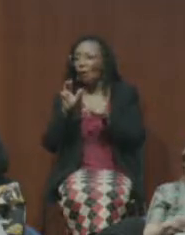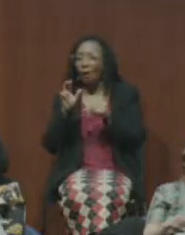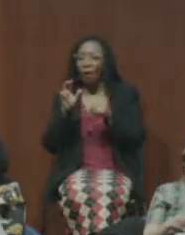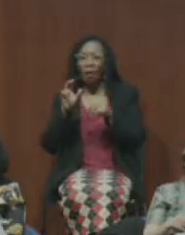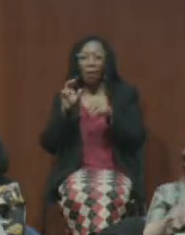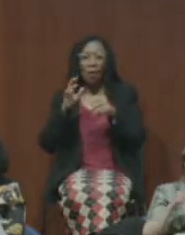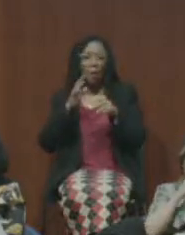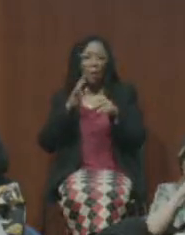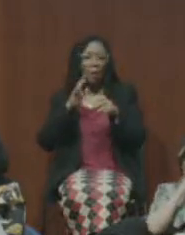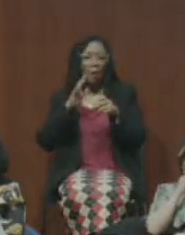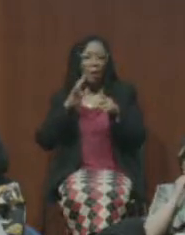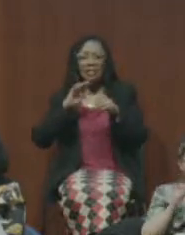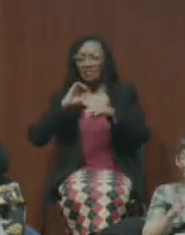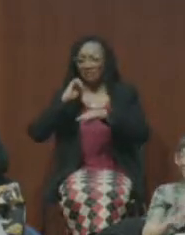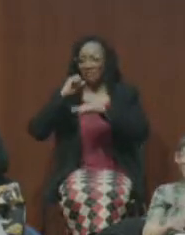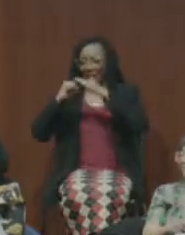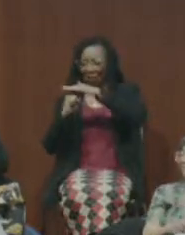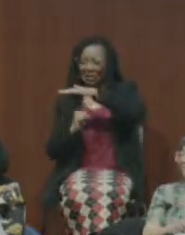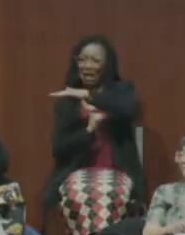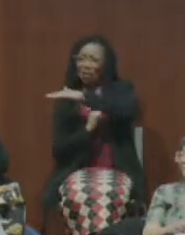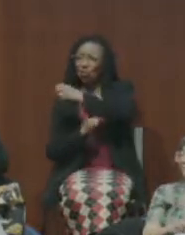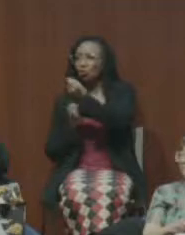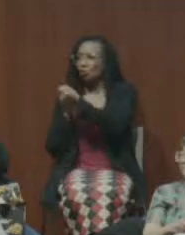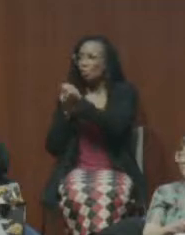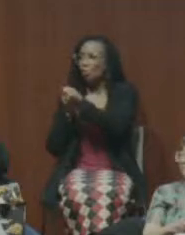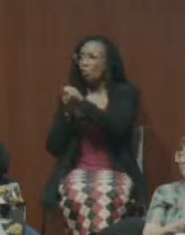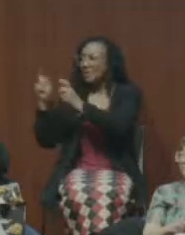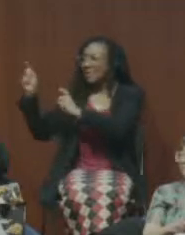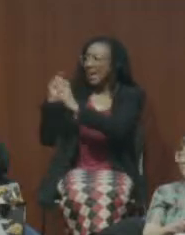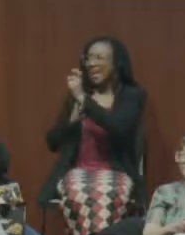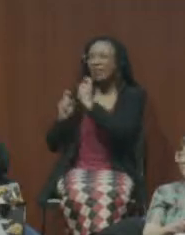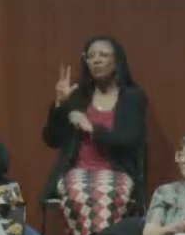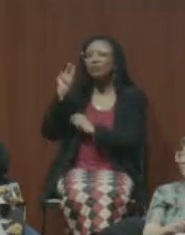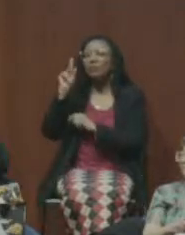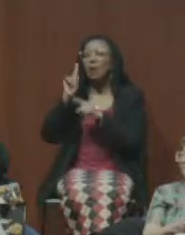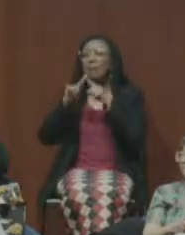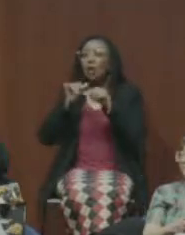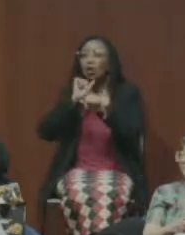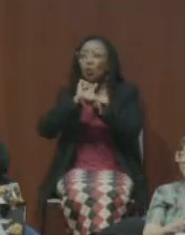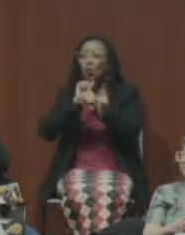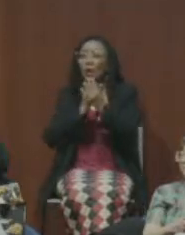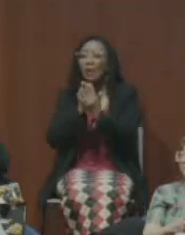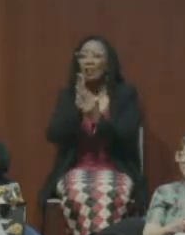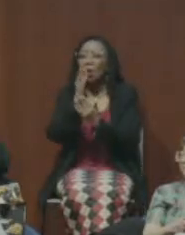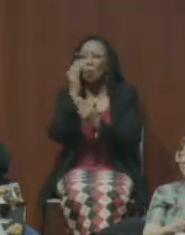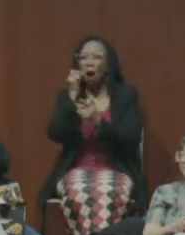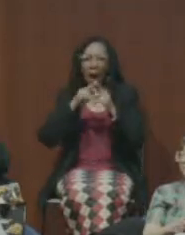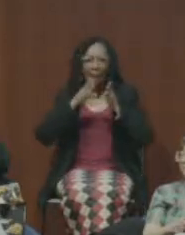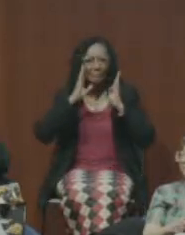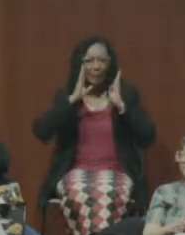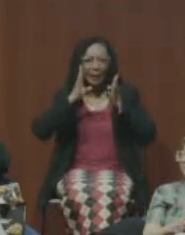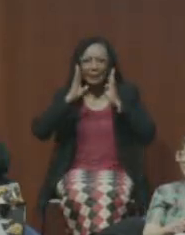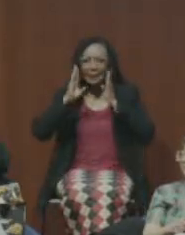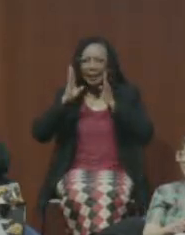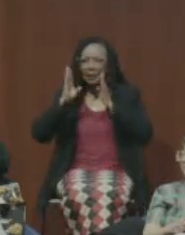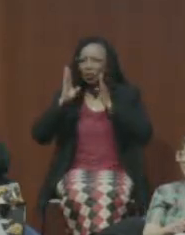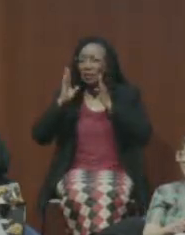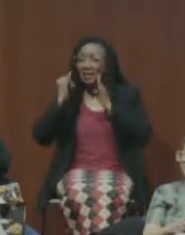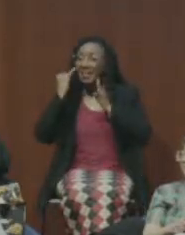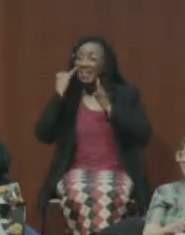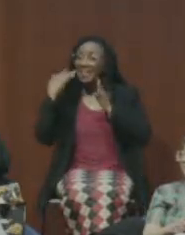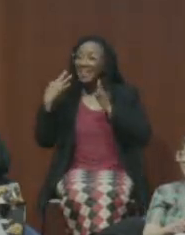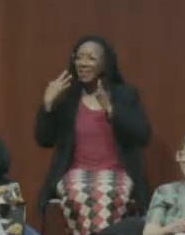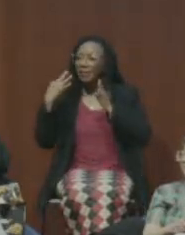upon the foundational support we receive. I base it on paying attention to whether or not there